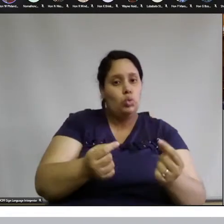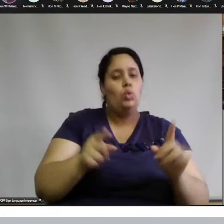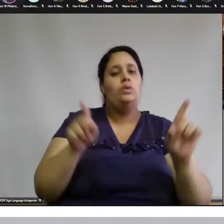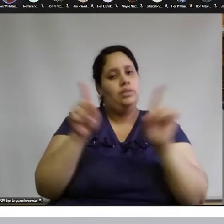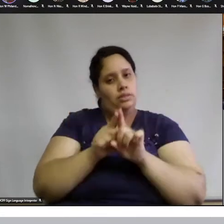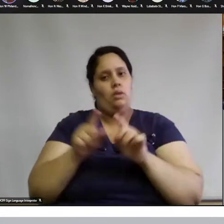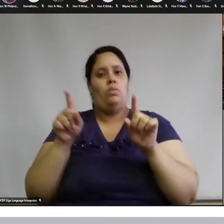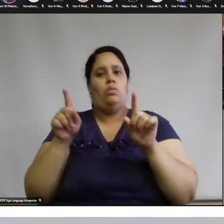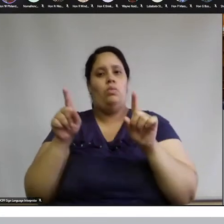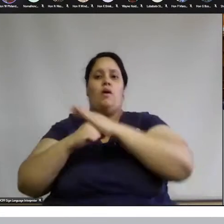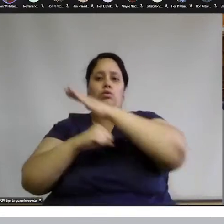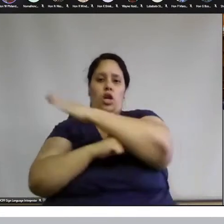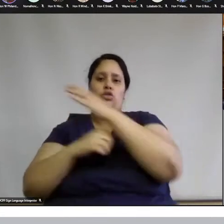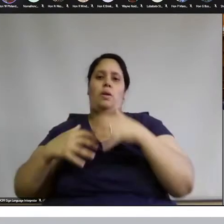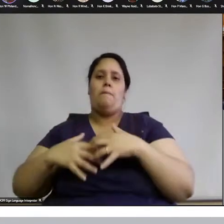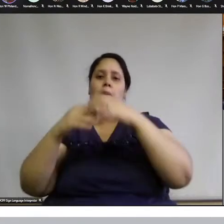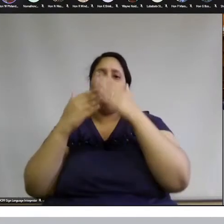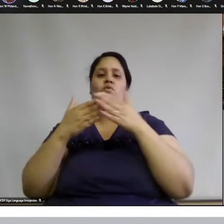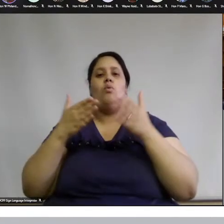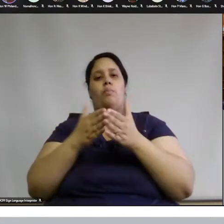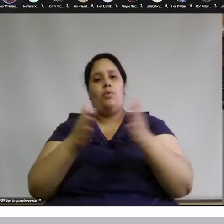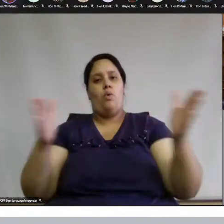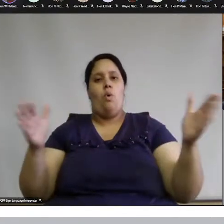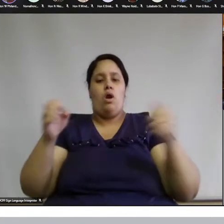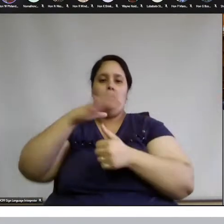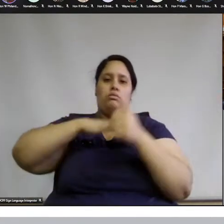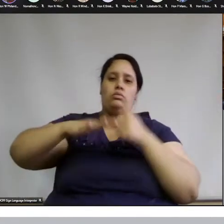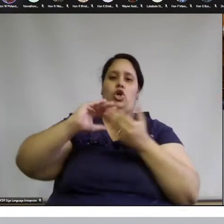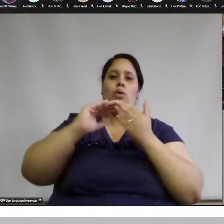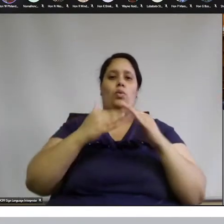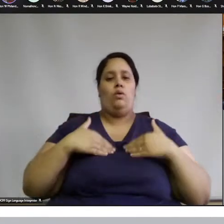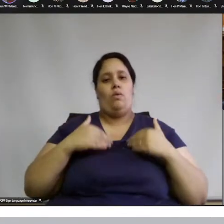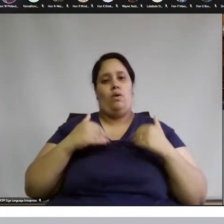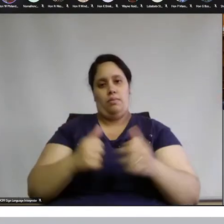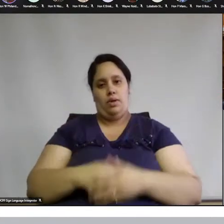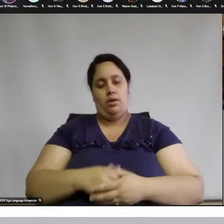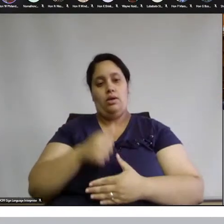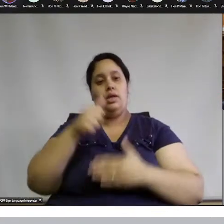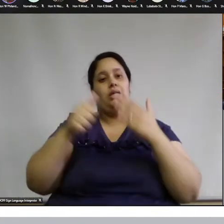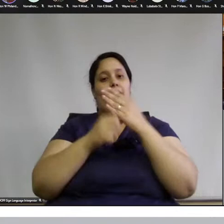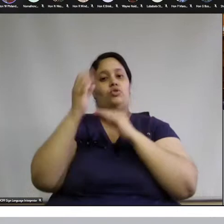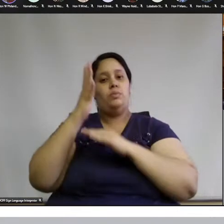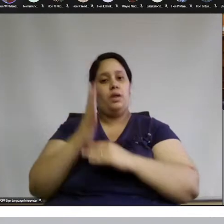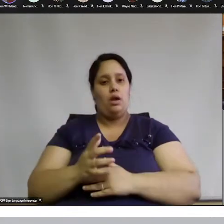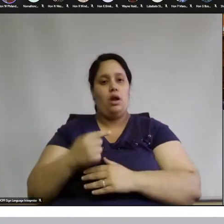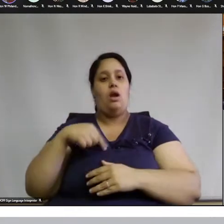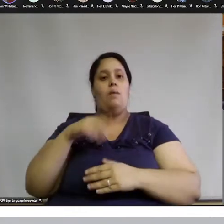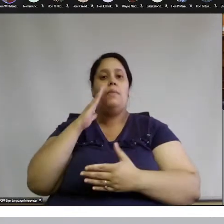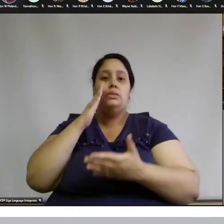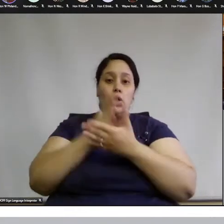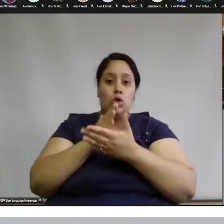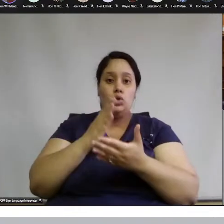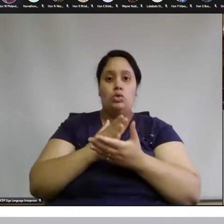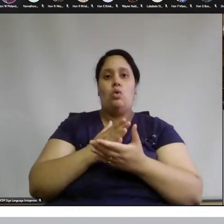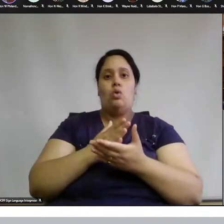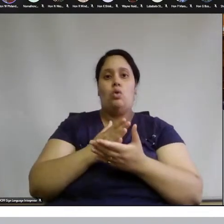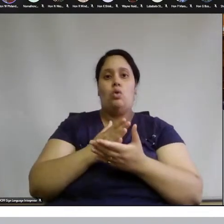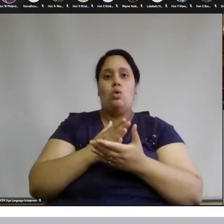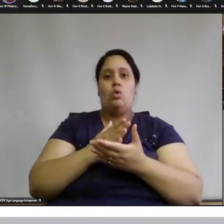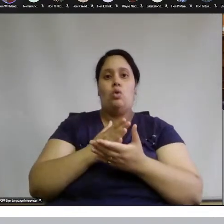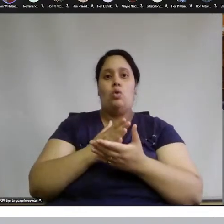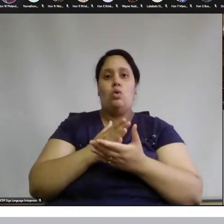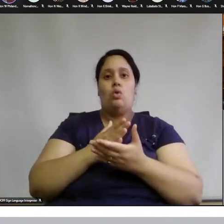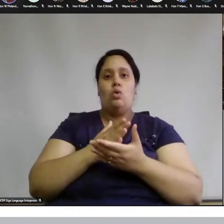also lay the foundation for broader societal well-being. Deputy Speaker, by ensuring that our healthcare